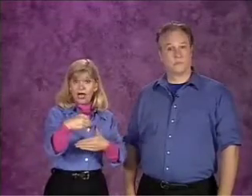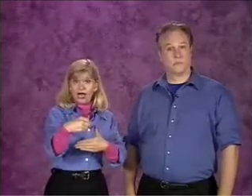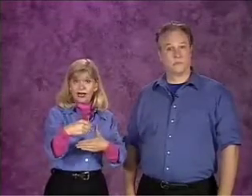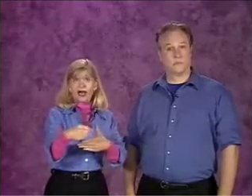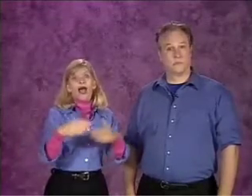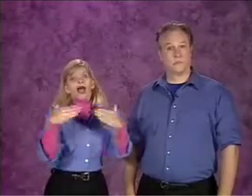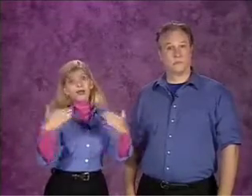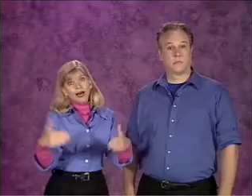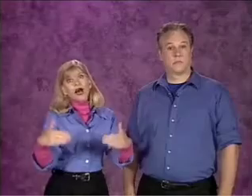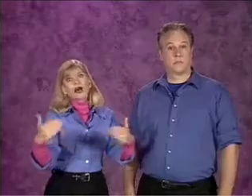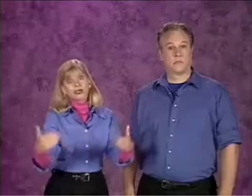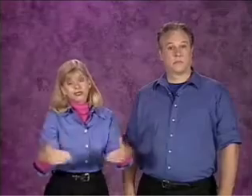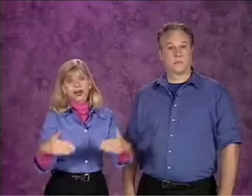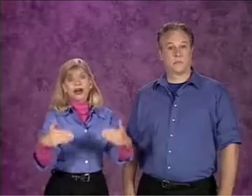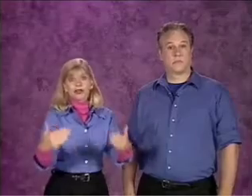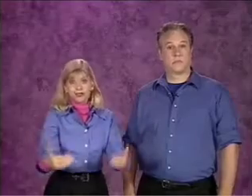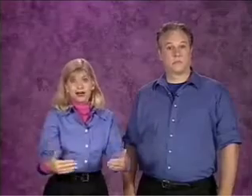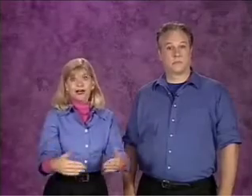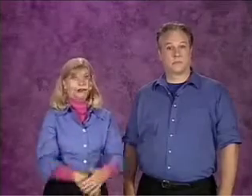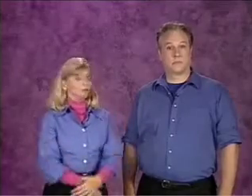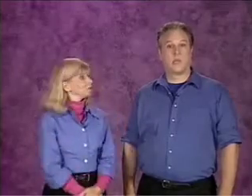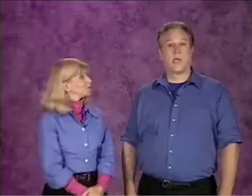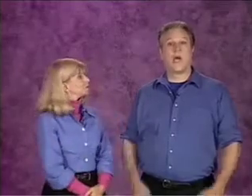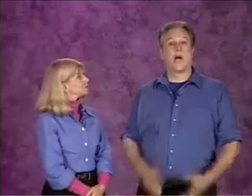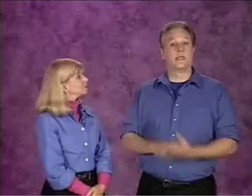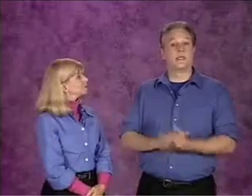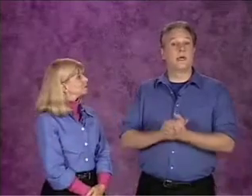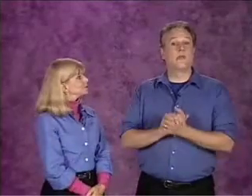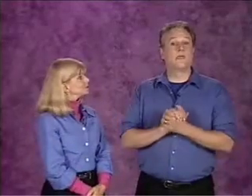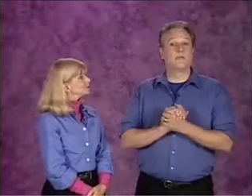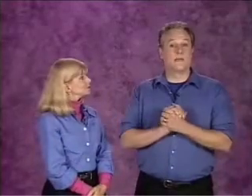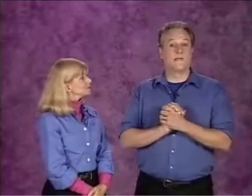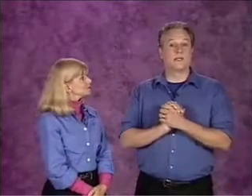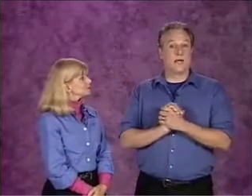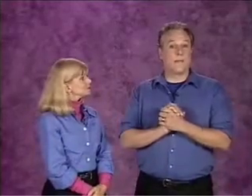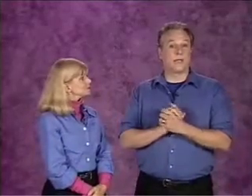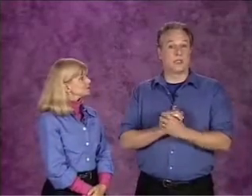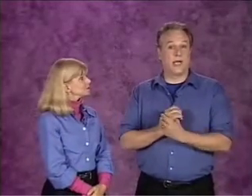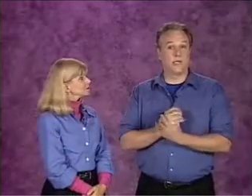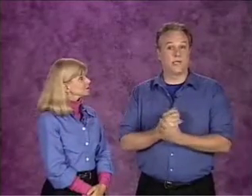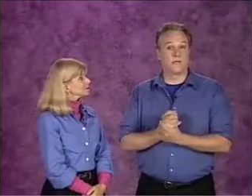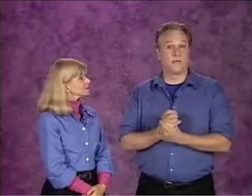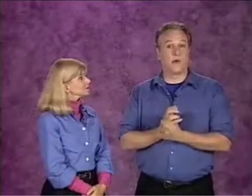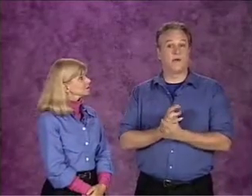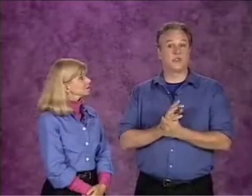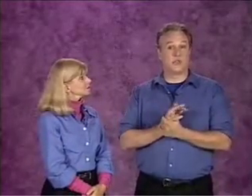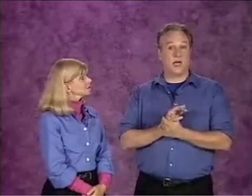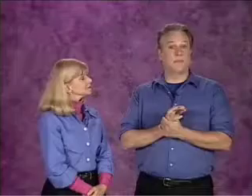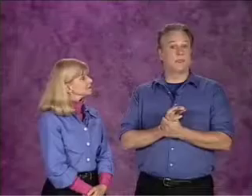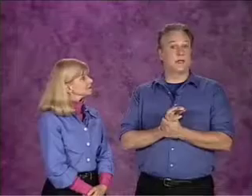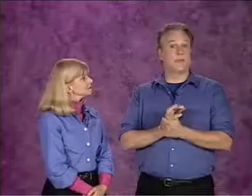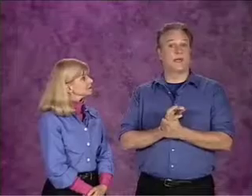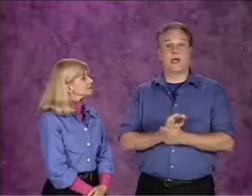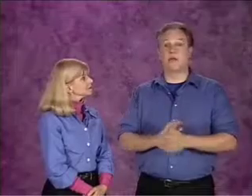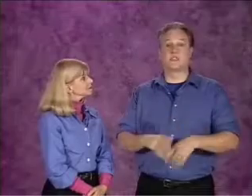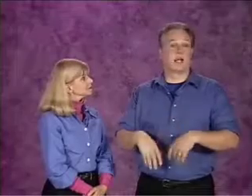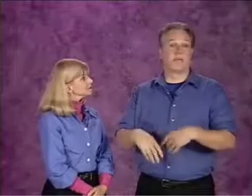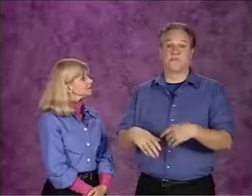outside, and on and on and on. Until the specific topic changes from Ralph's job to something else, like